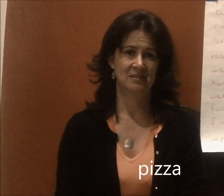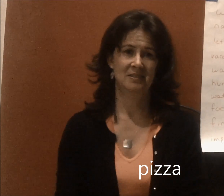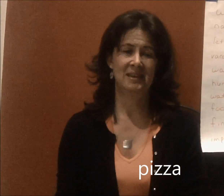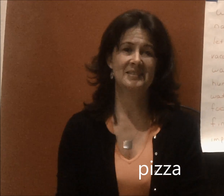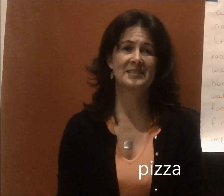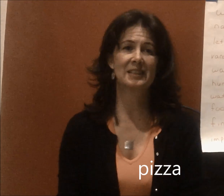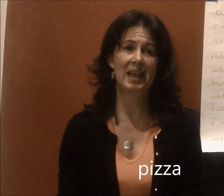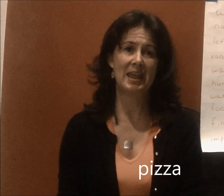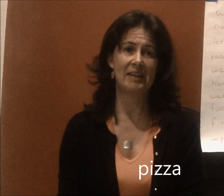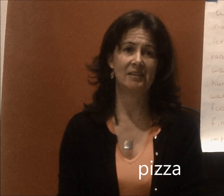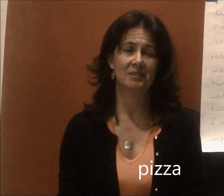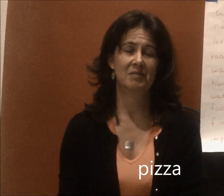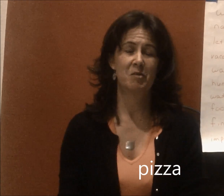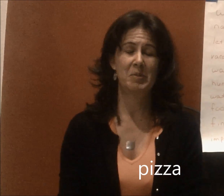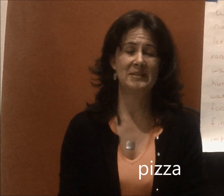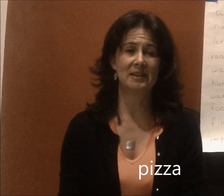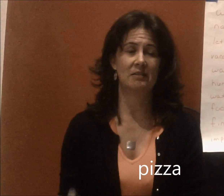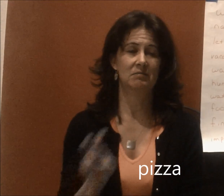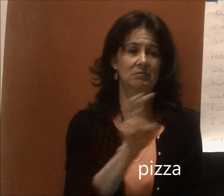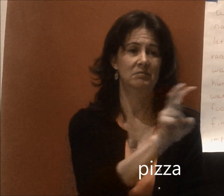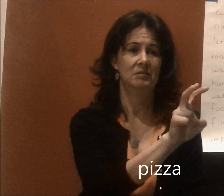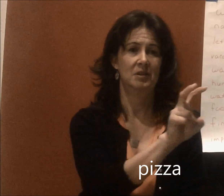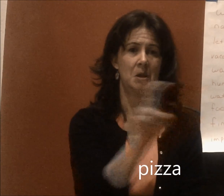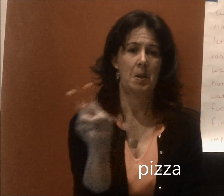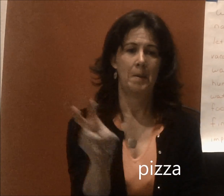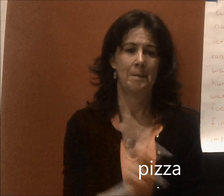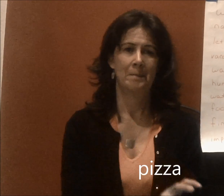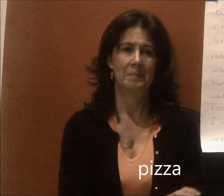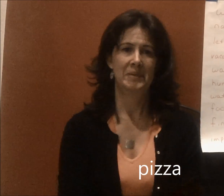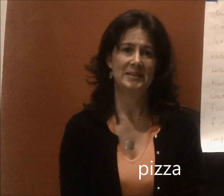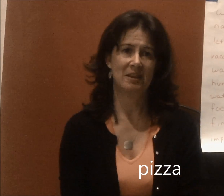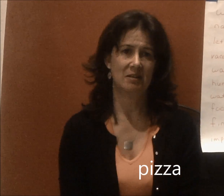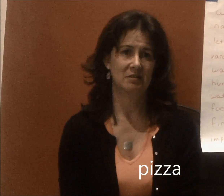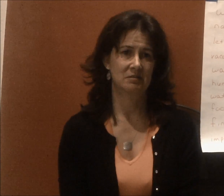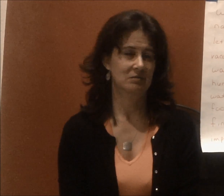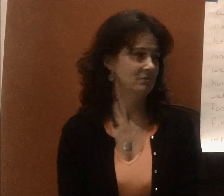That is slang for pizza. Pizza.